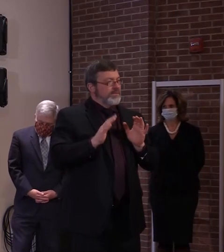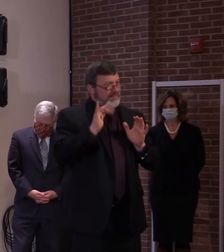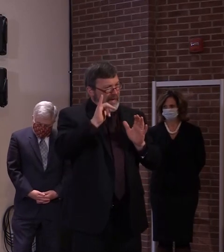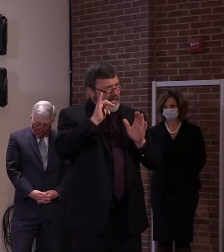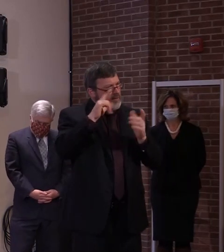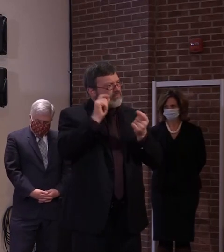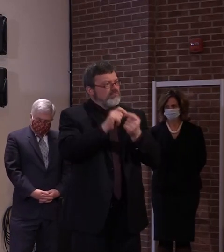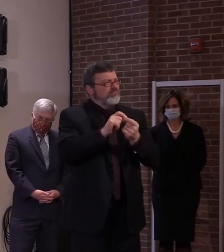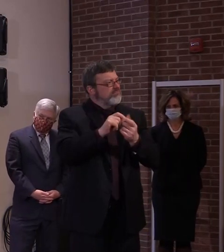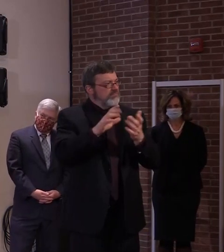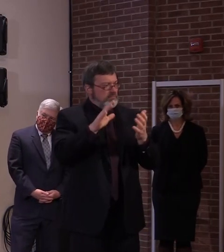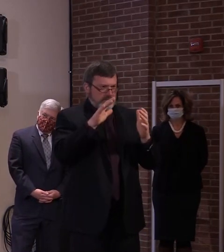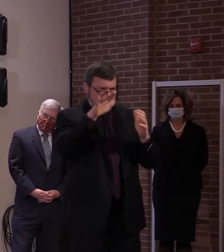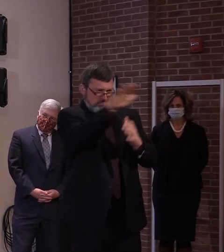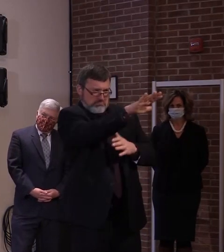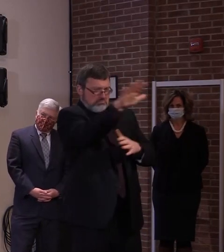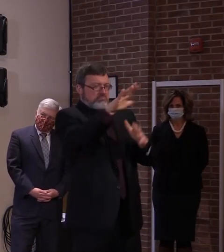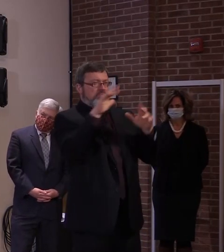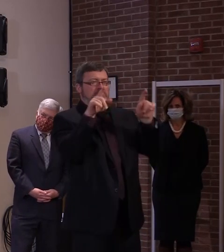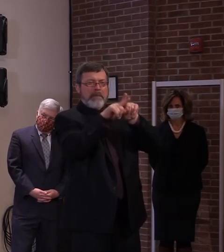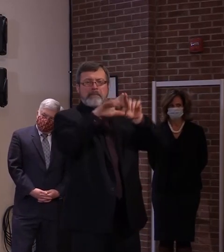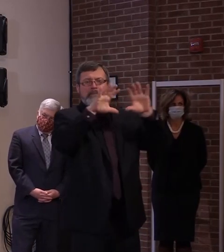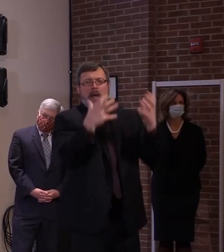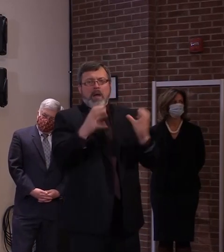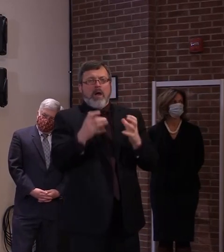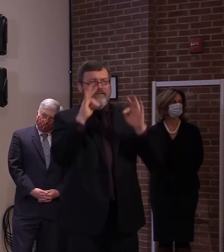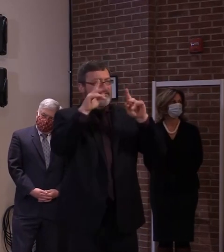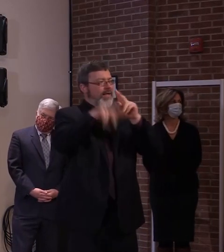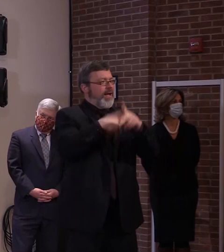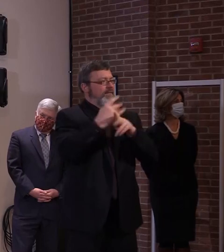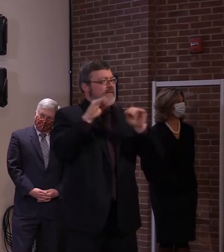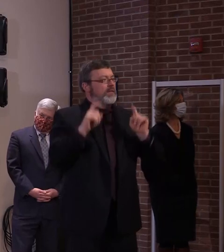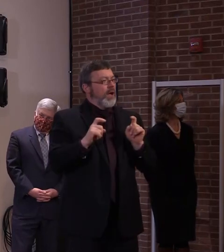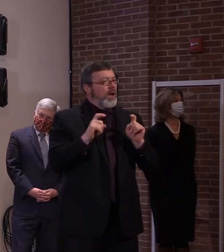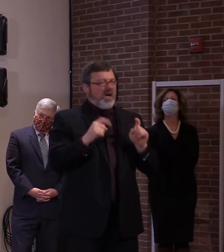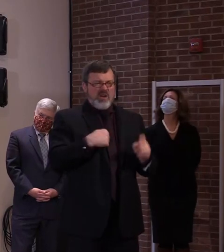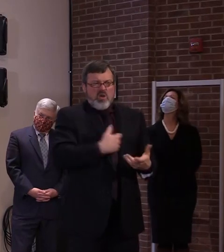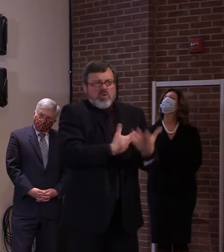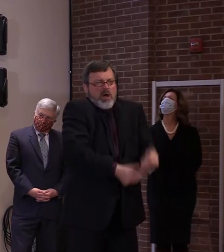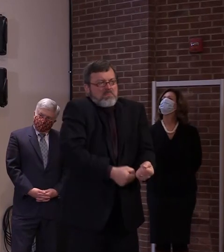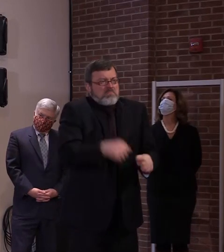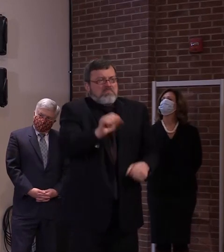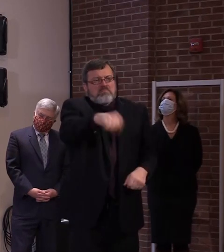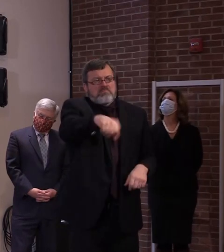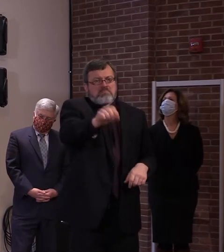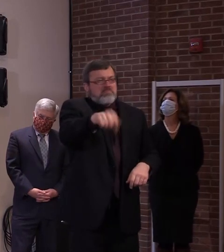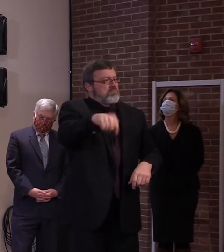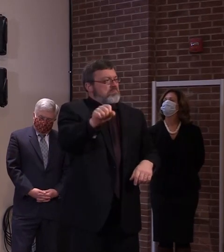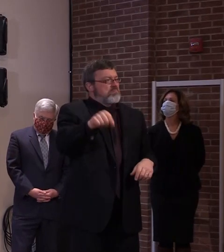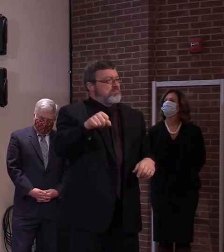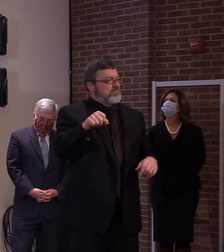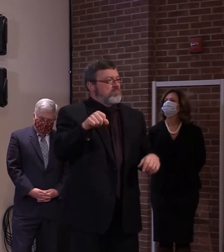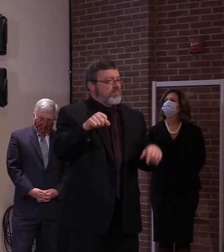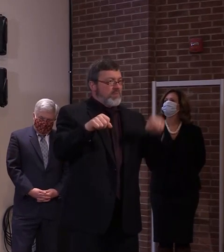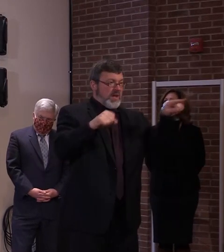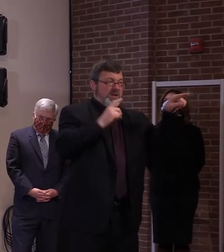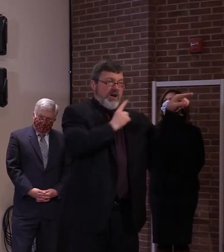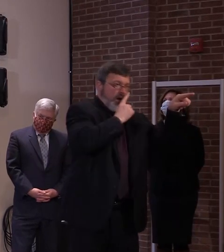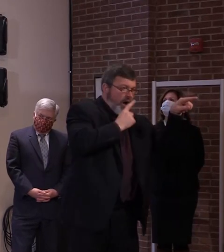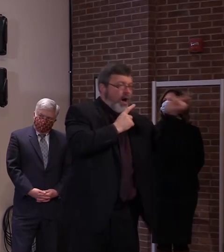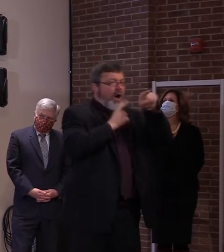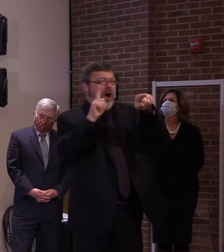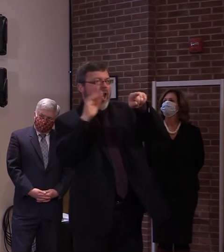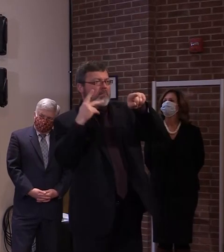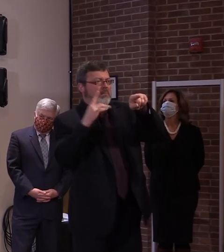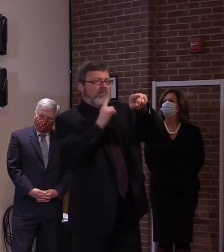be categorized as such. So it can be trusted as much as we would trust our PCR testing. And the difference with